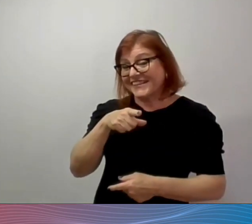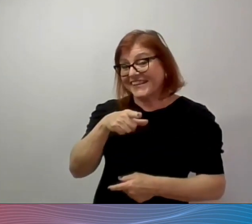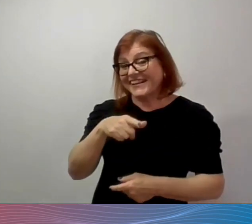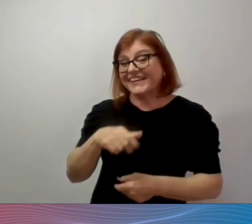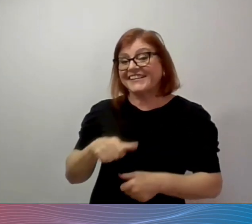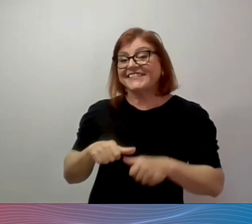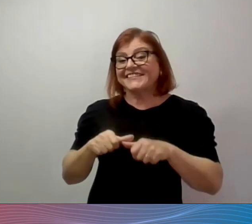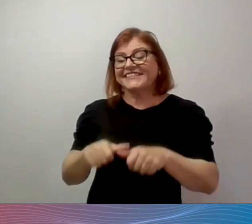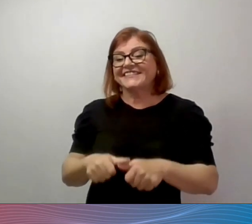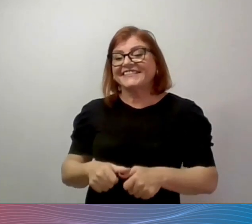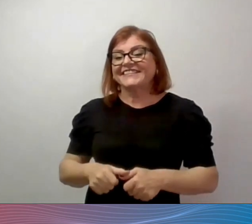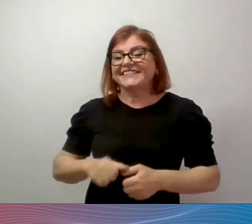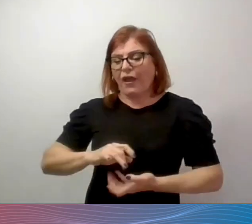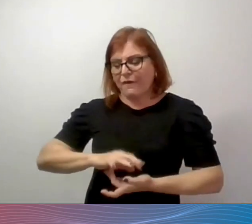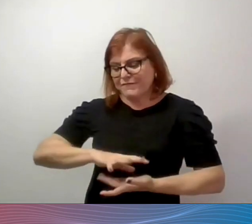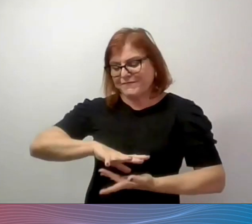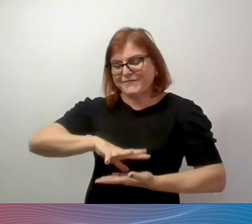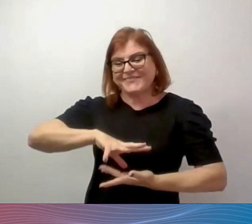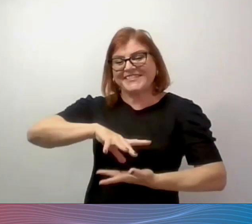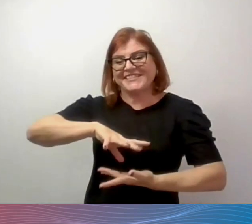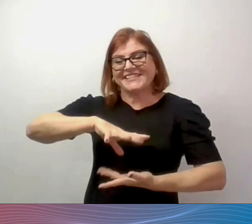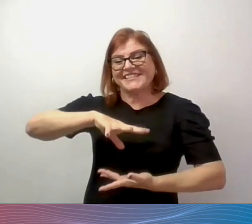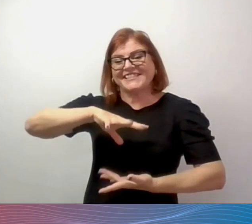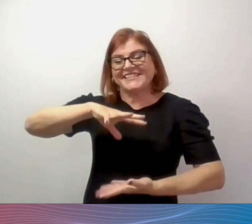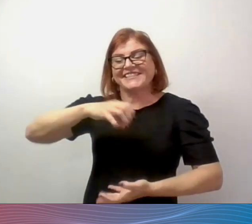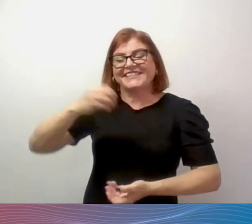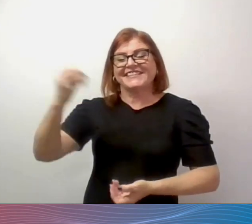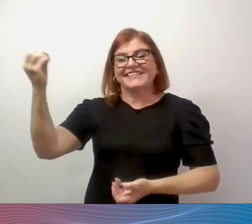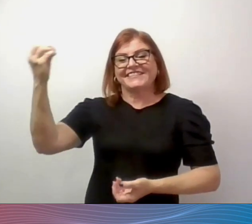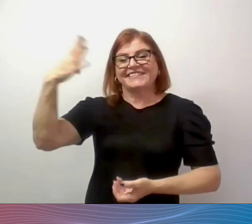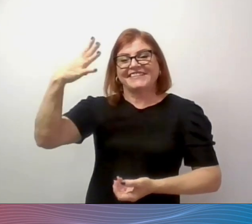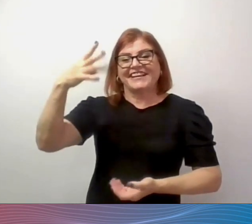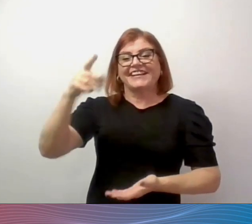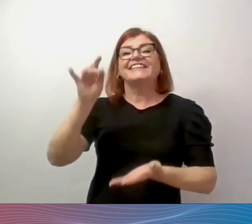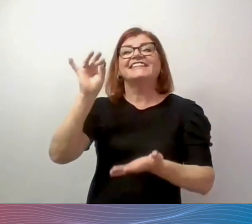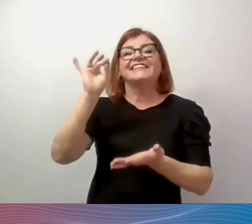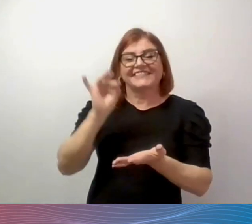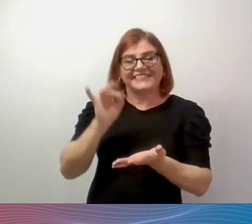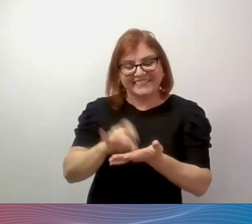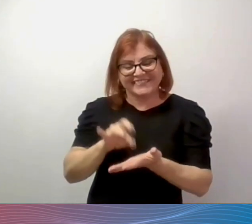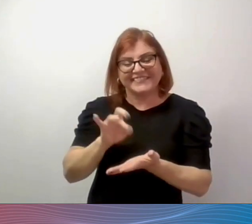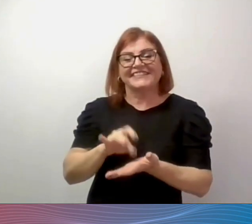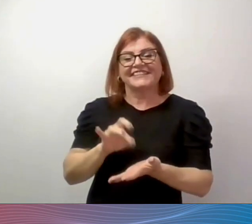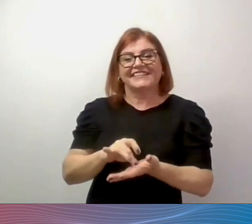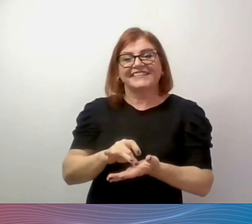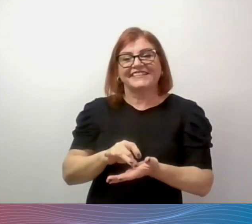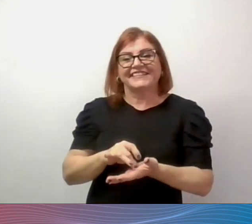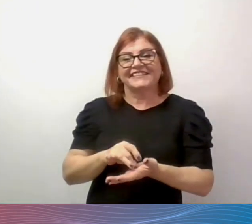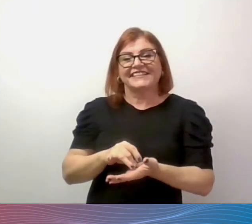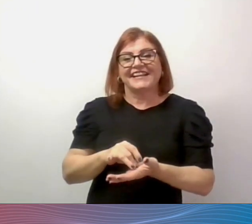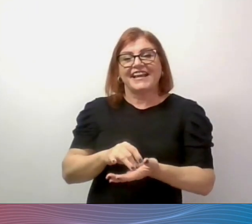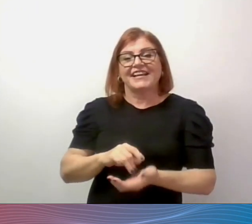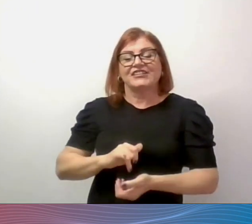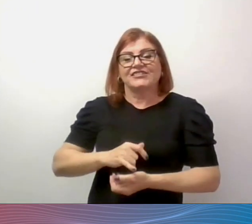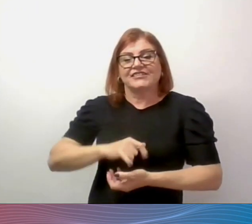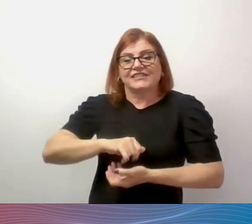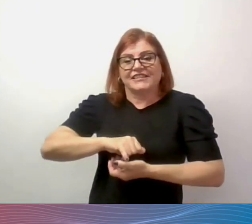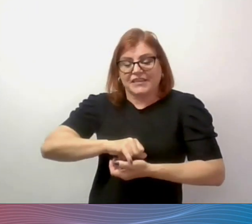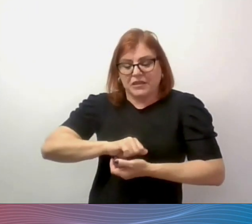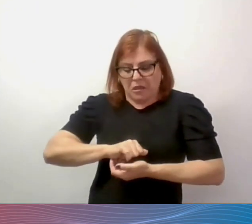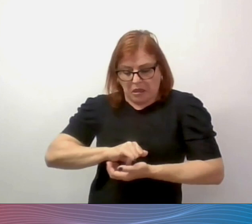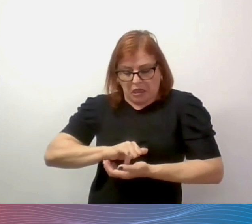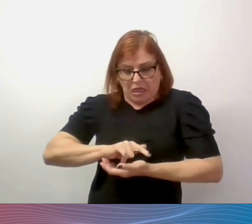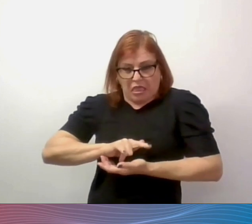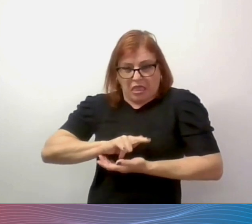cheio da realidade. You're filled with reality. E cheio de amor. And filled with love. Esse sim